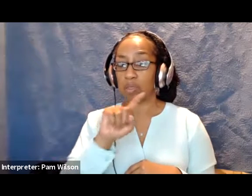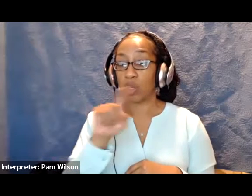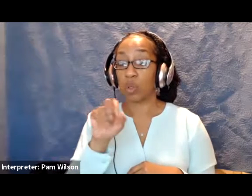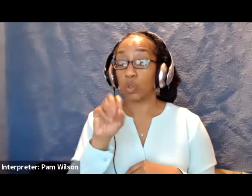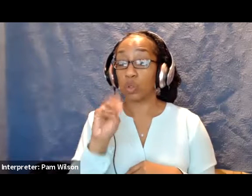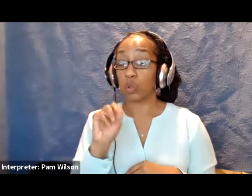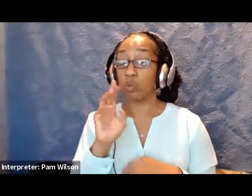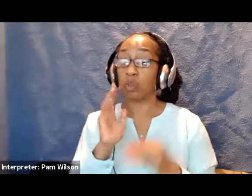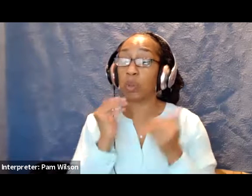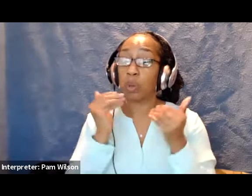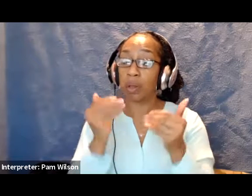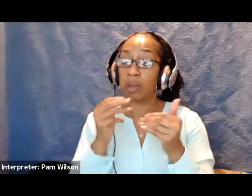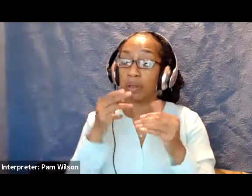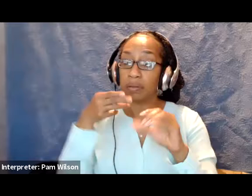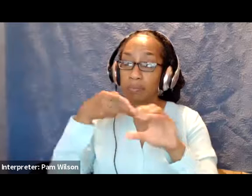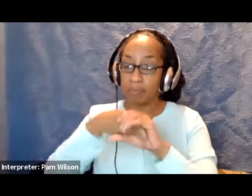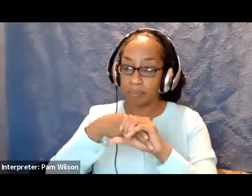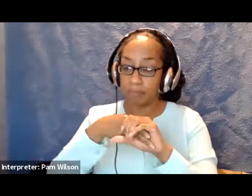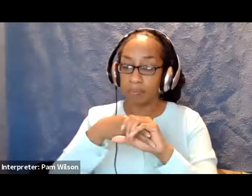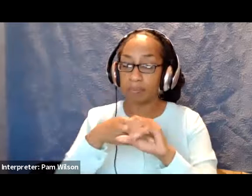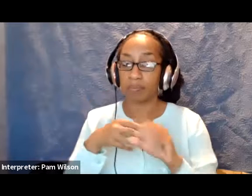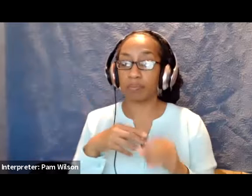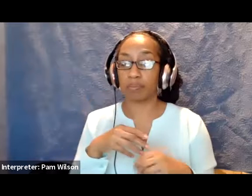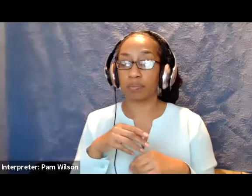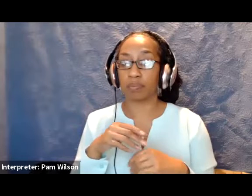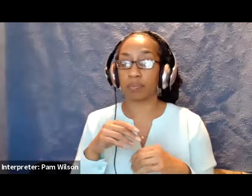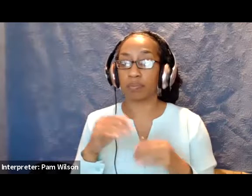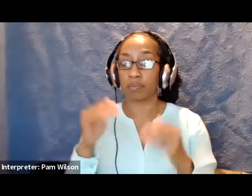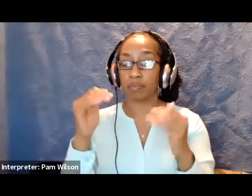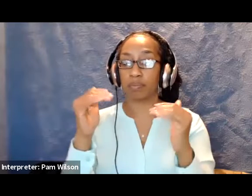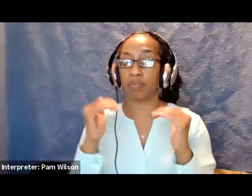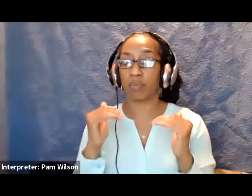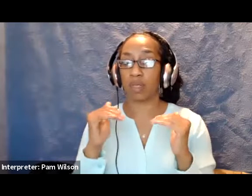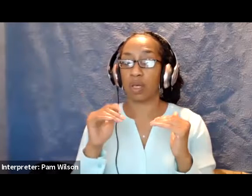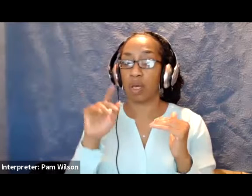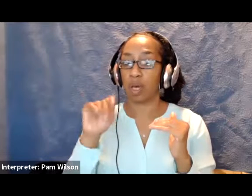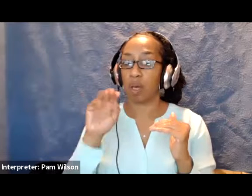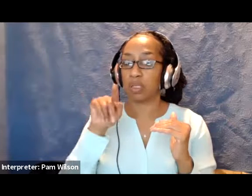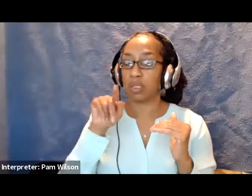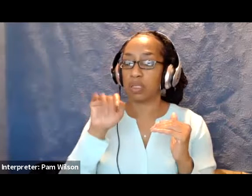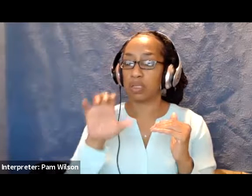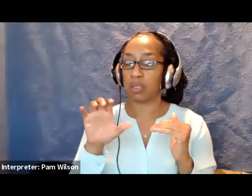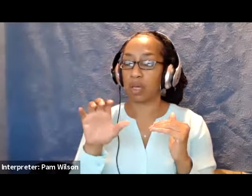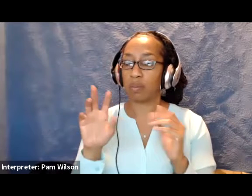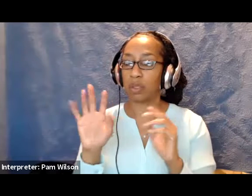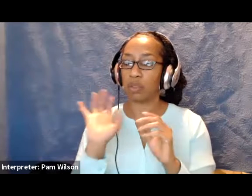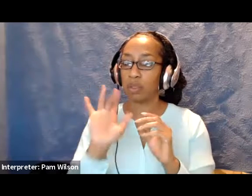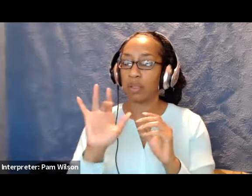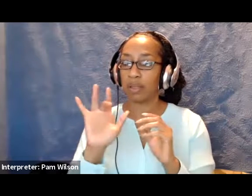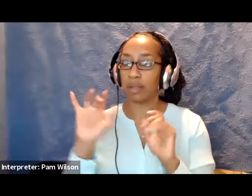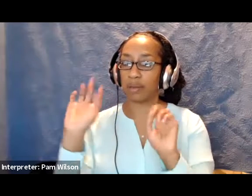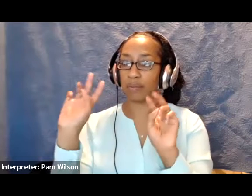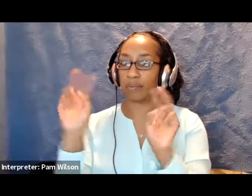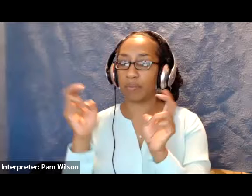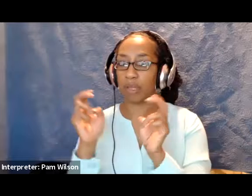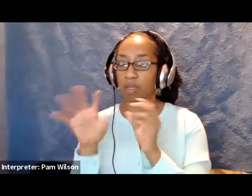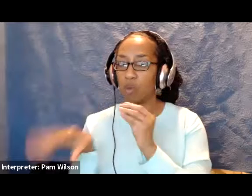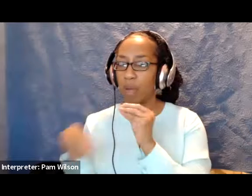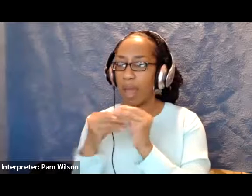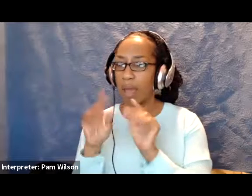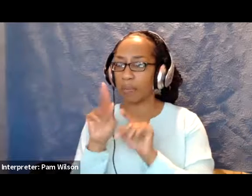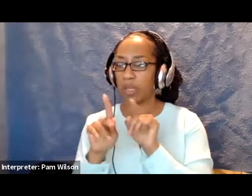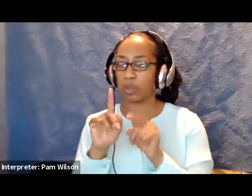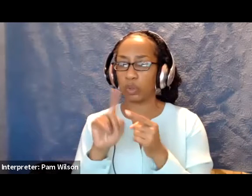portal. Click the topic that you want to add panelists to. So whatever